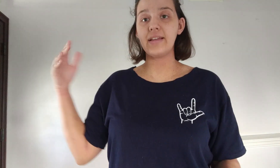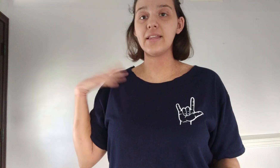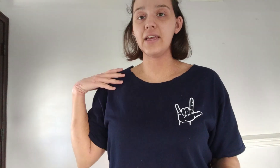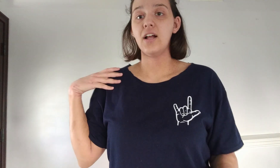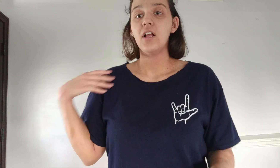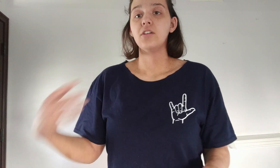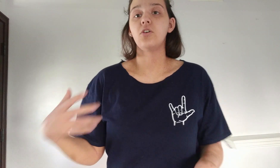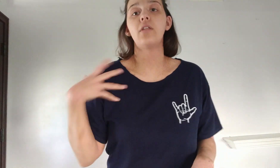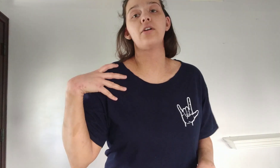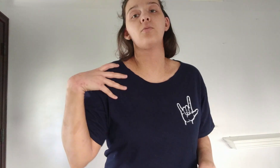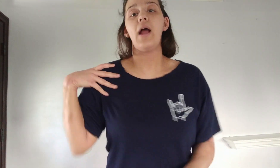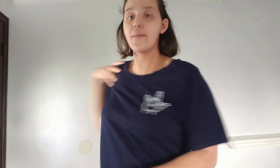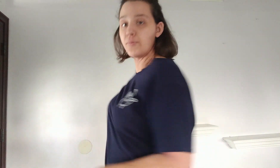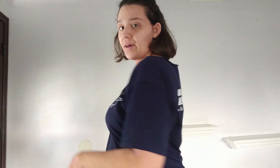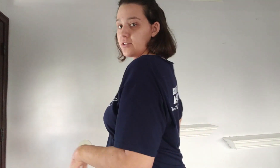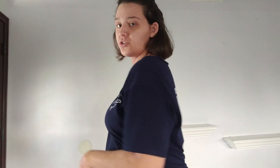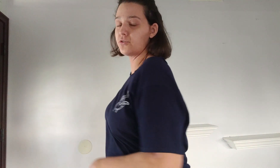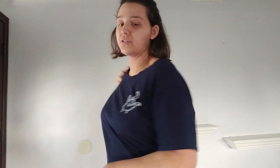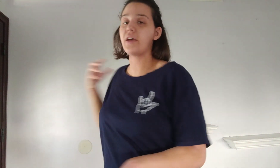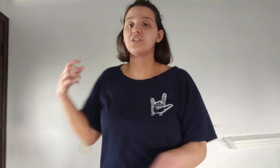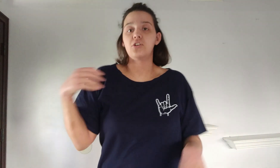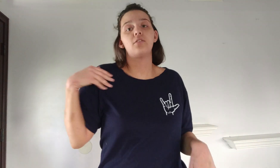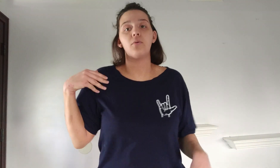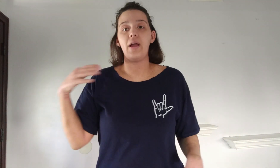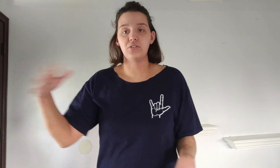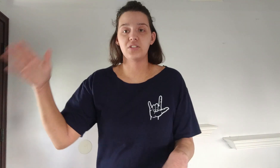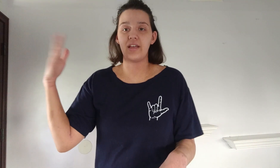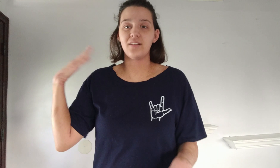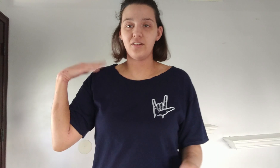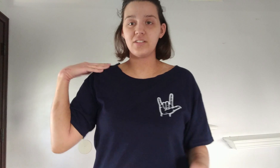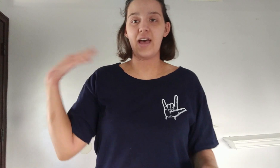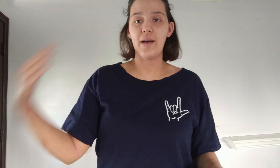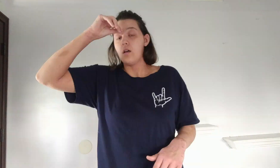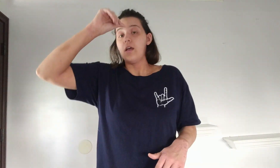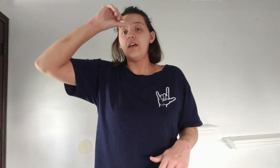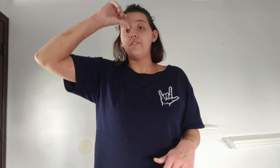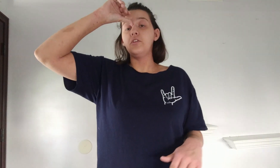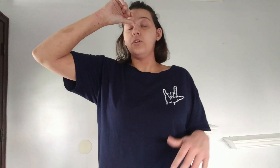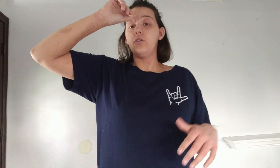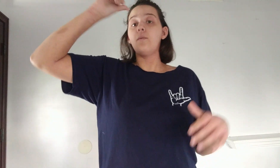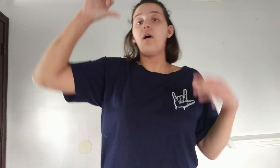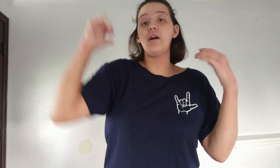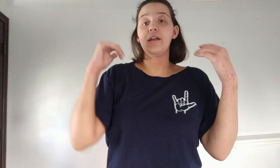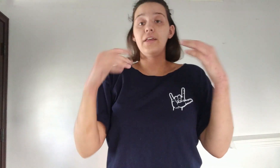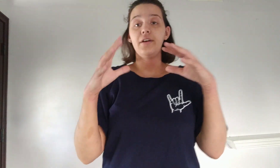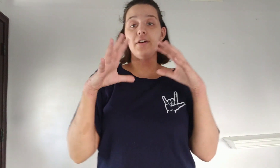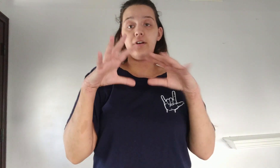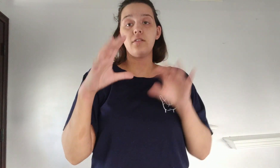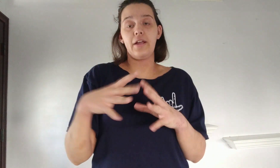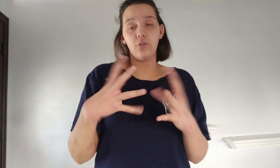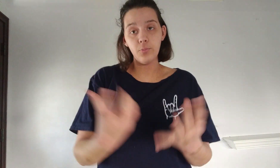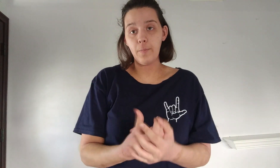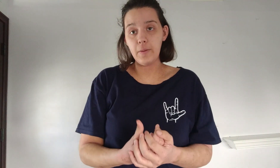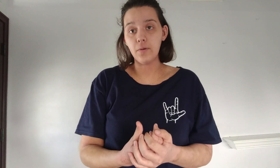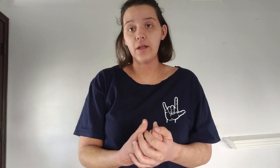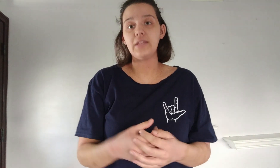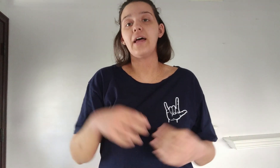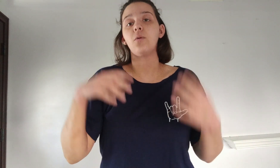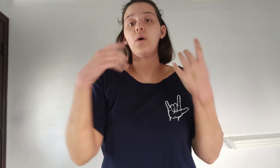lightly. Don't like grab them by the shoulder and like turn them around, just like a little tap. If you are in a like group of people and like one